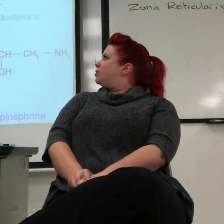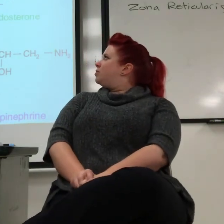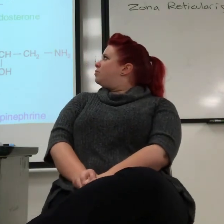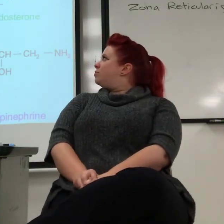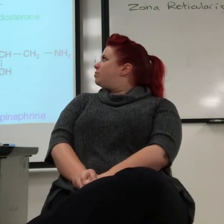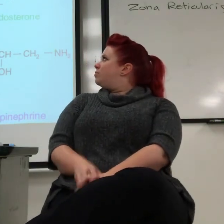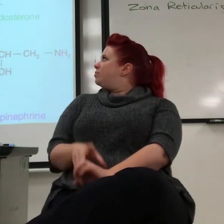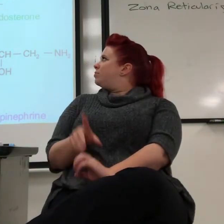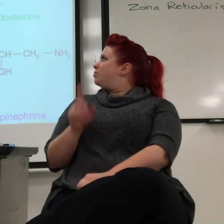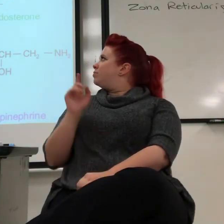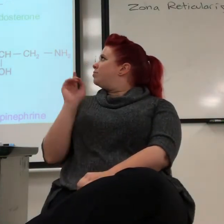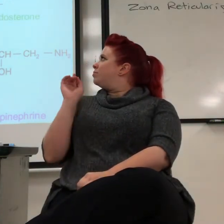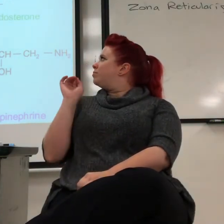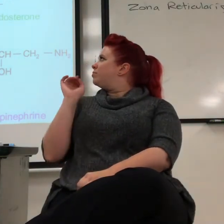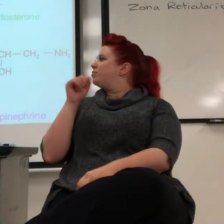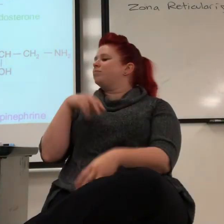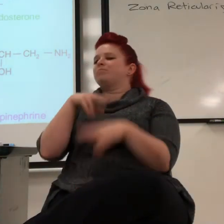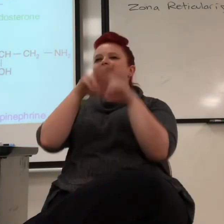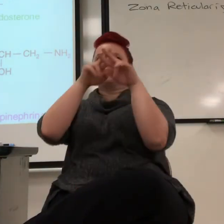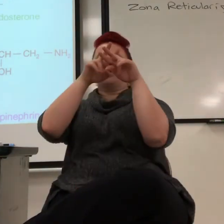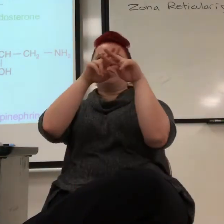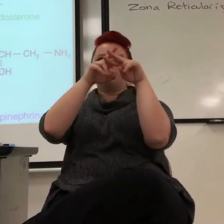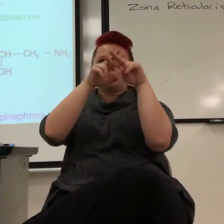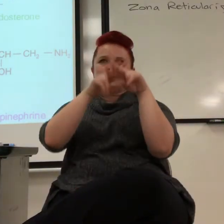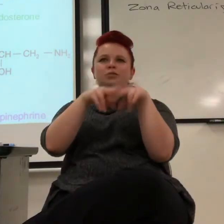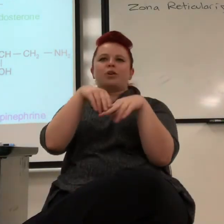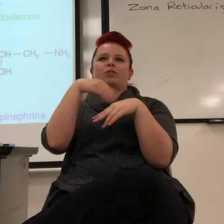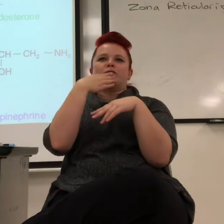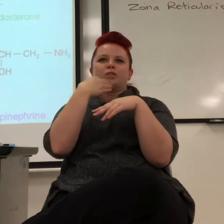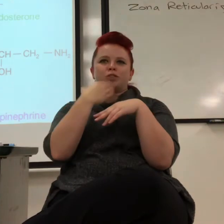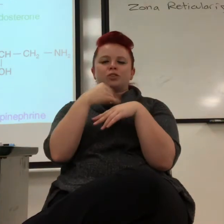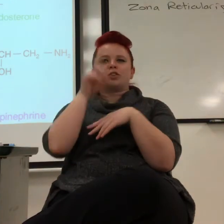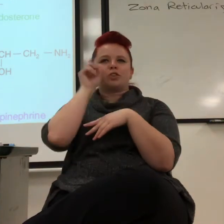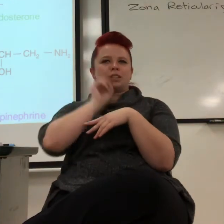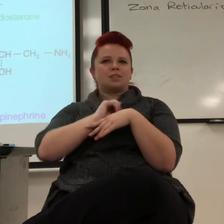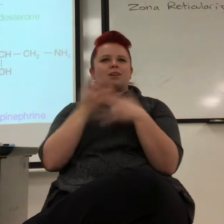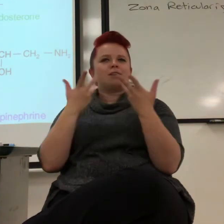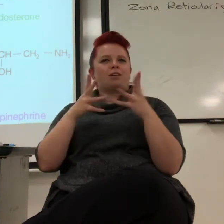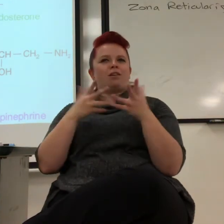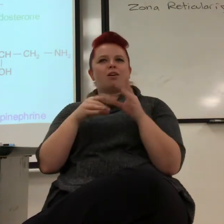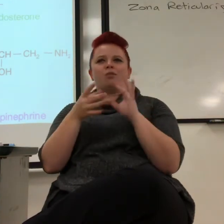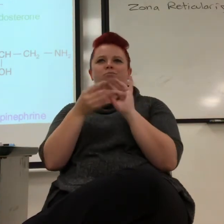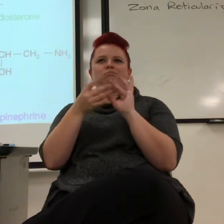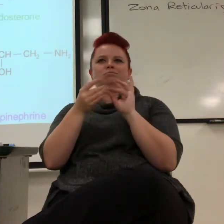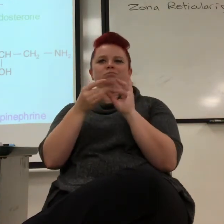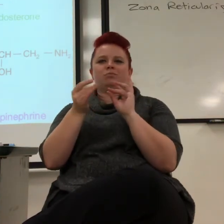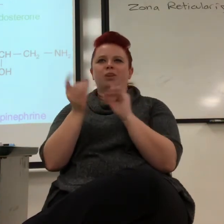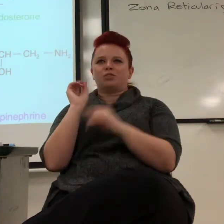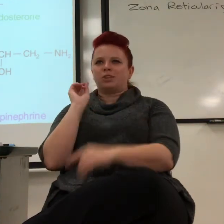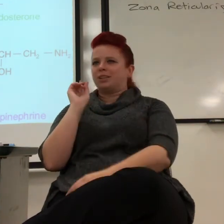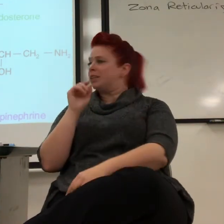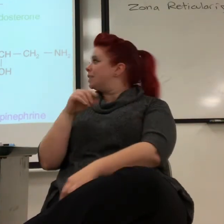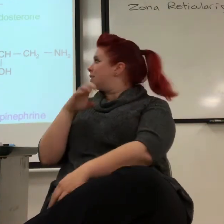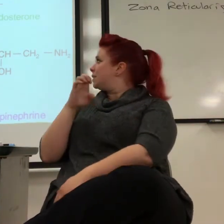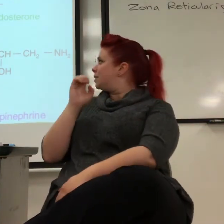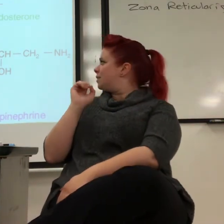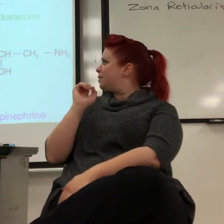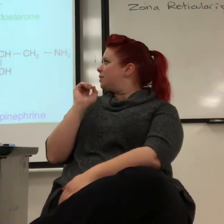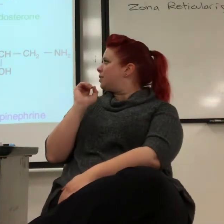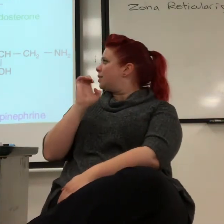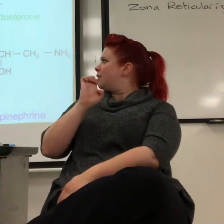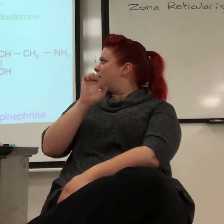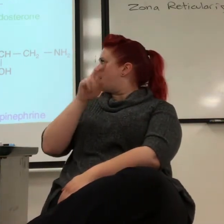The salt, the sugar, the sex, and I already mentioned the catecholamines, epi and norepi. It's secreted from the adrenal medulla